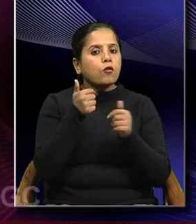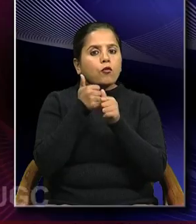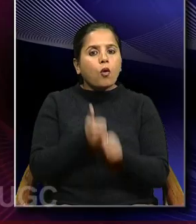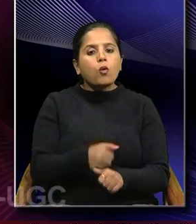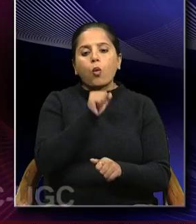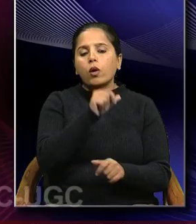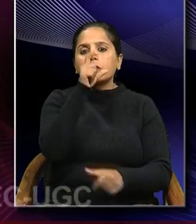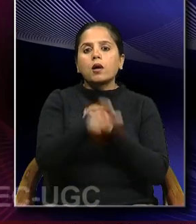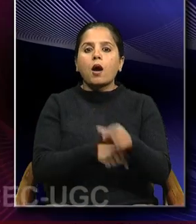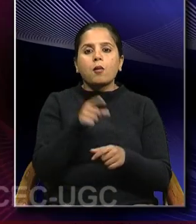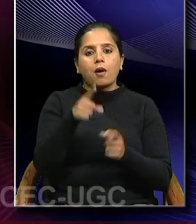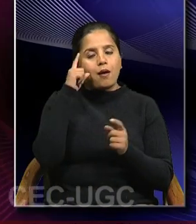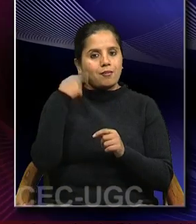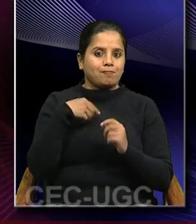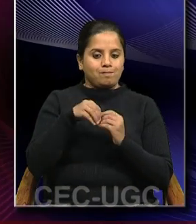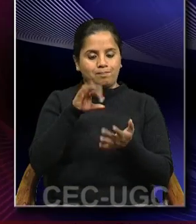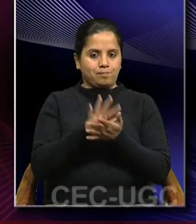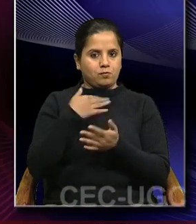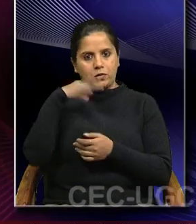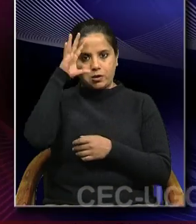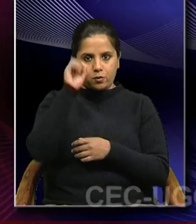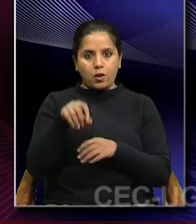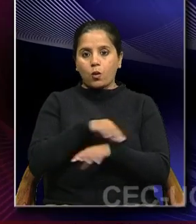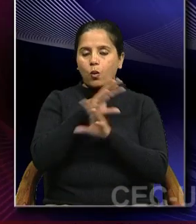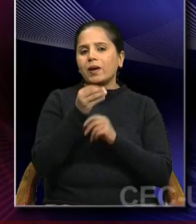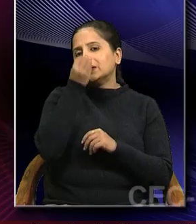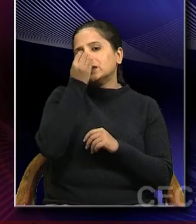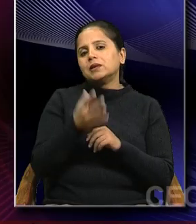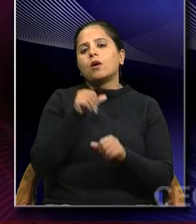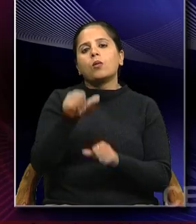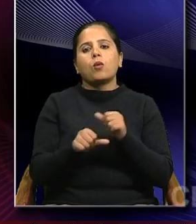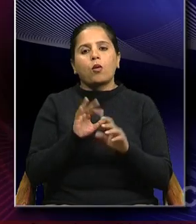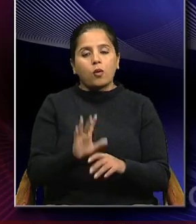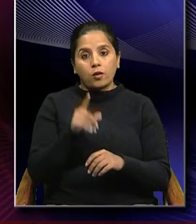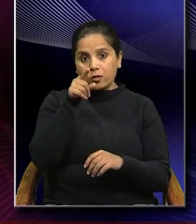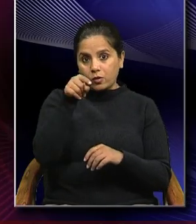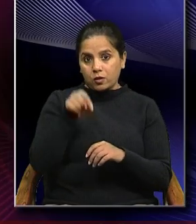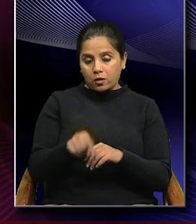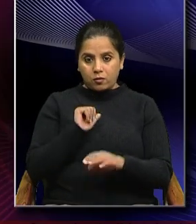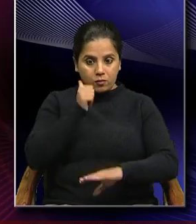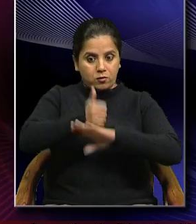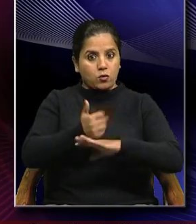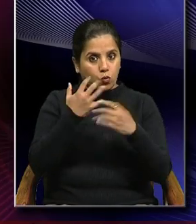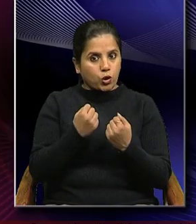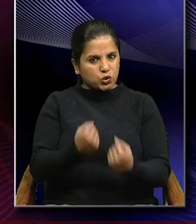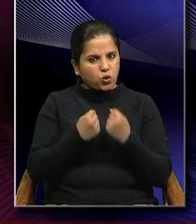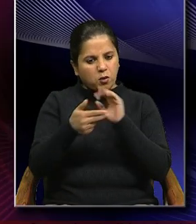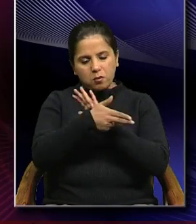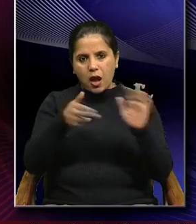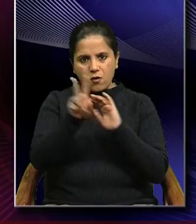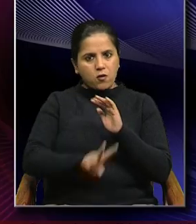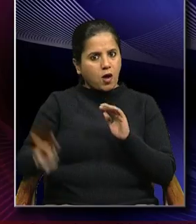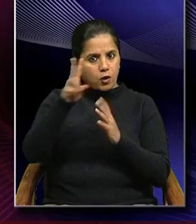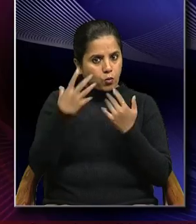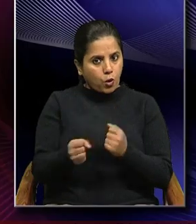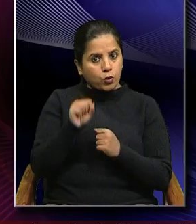company. So, that actually makes your entire task quite easier when you are going for establishing a strong brand value for